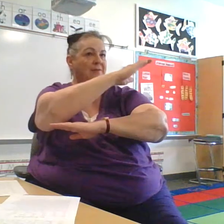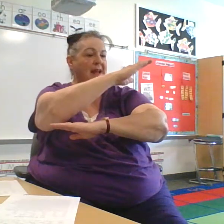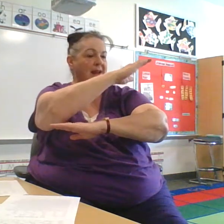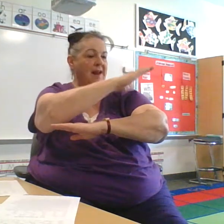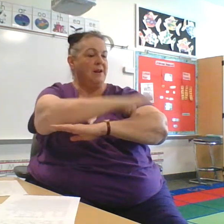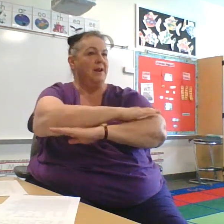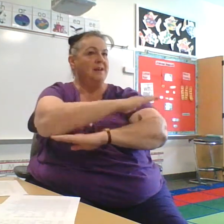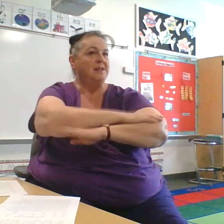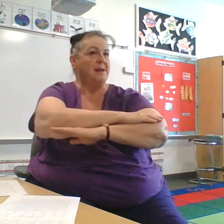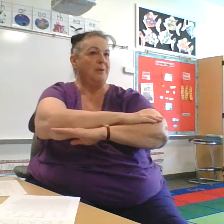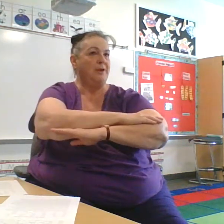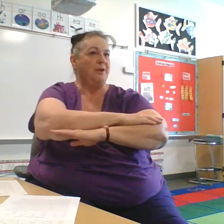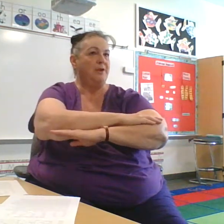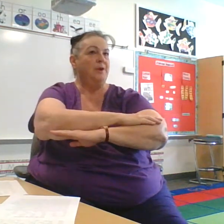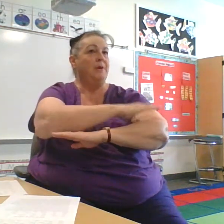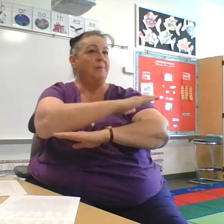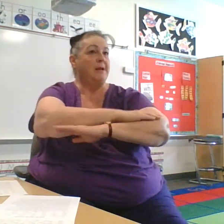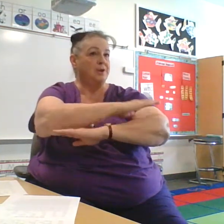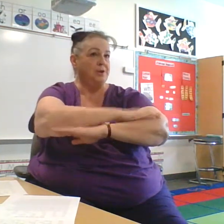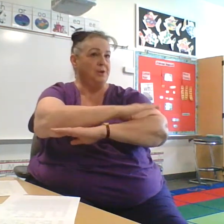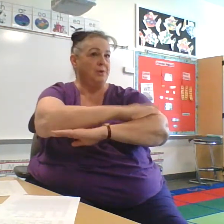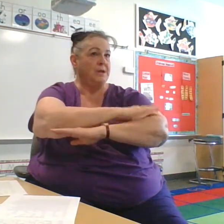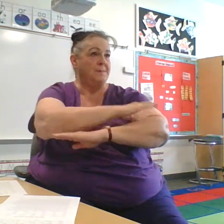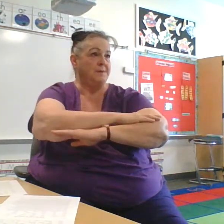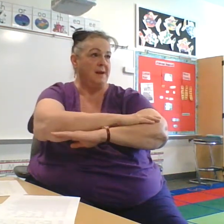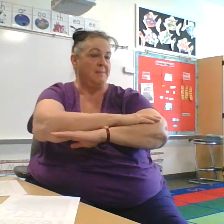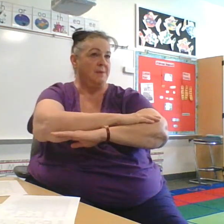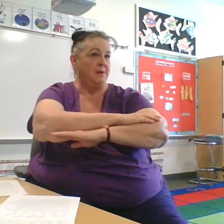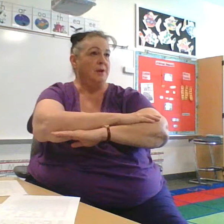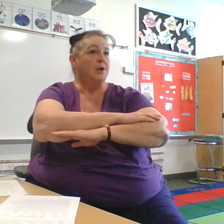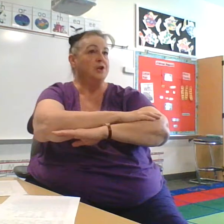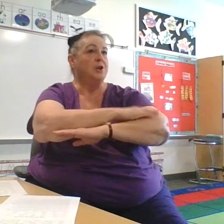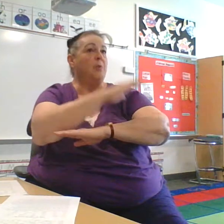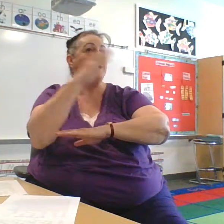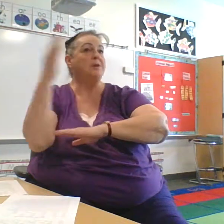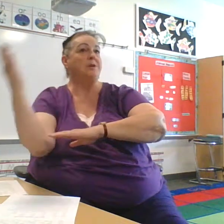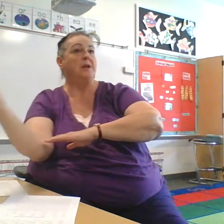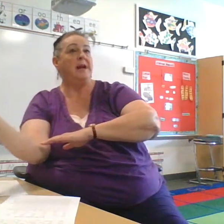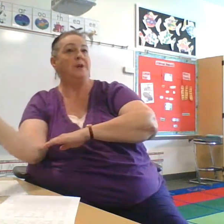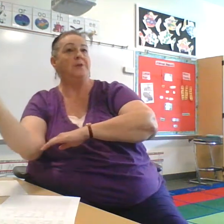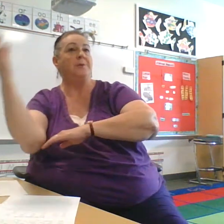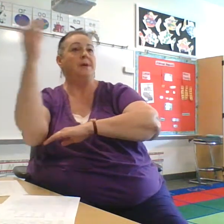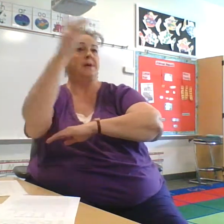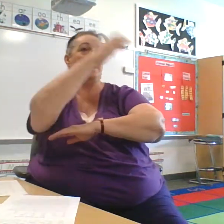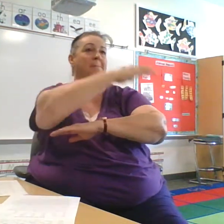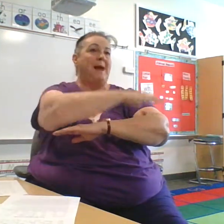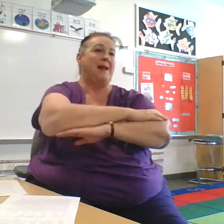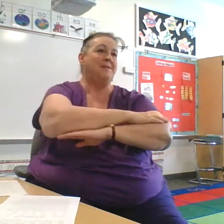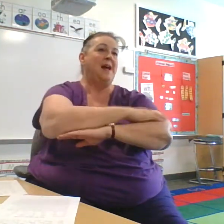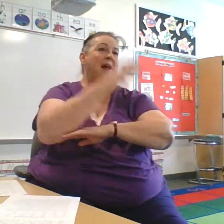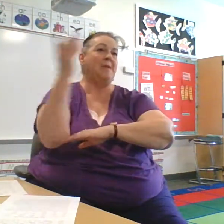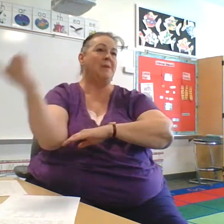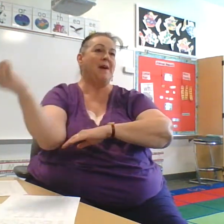flat hand, table. Make sure you do it a couple times, because you don't want it to look like you're doing a bad day without the